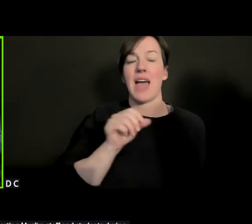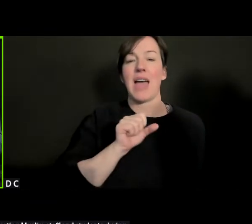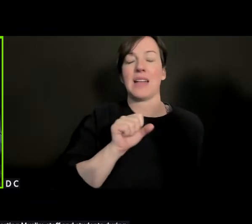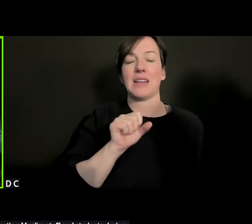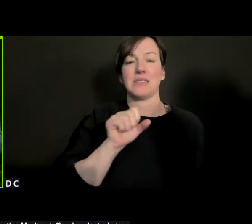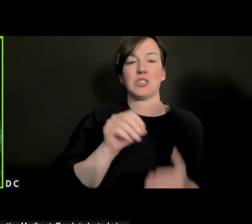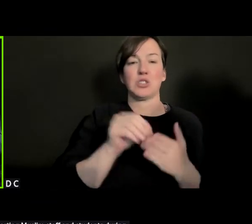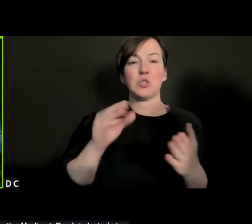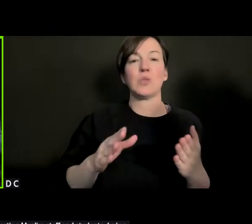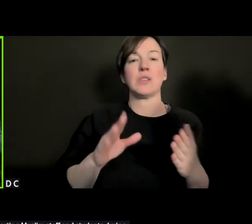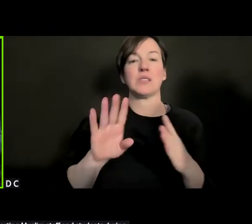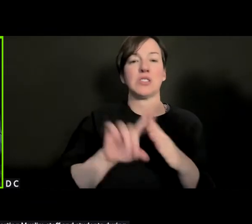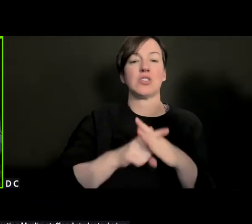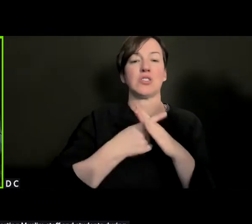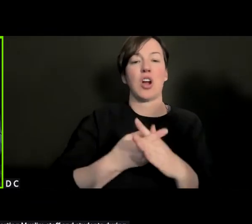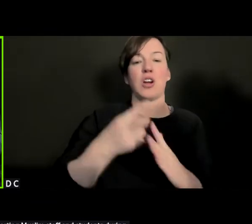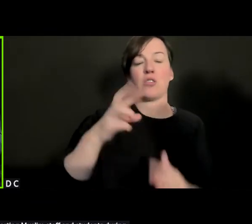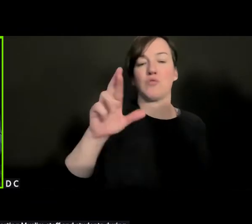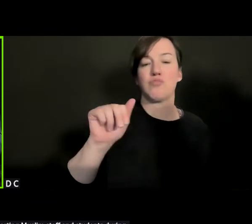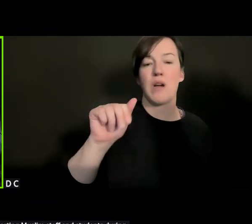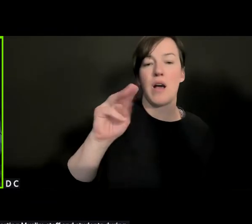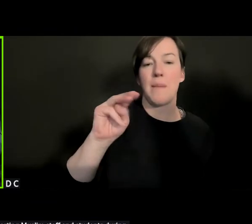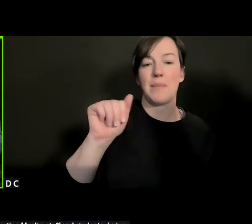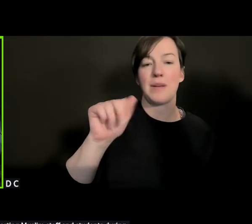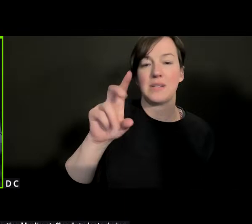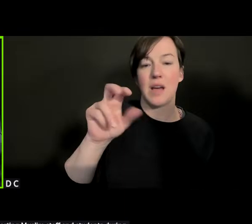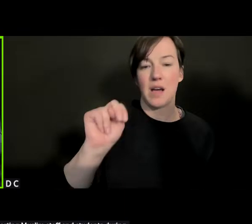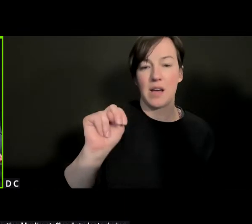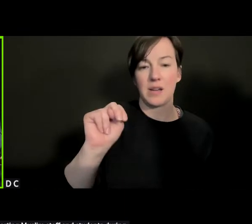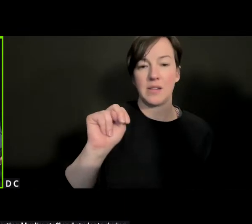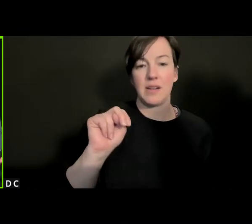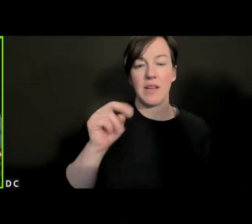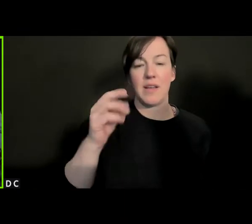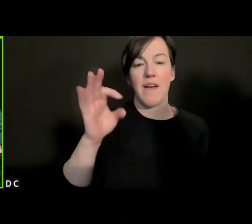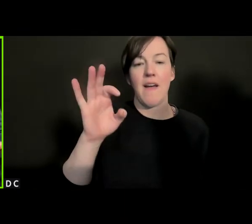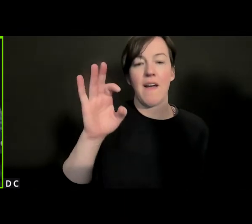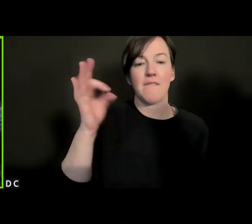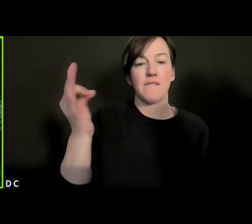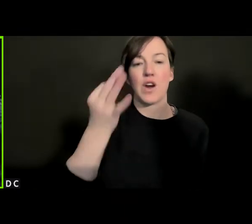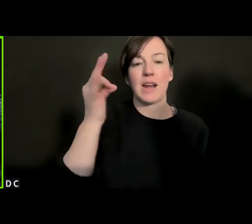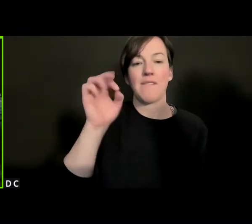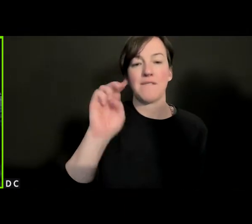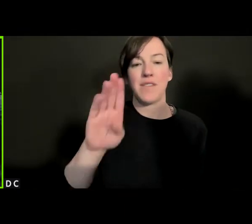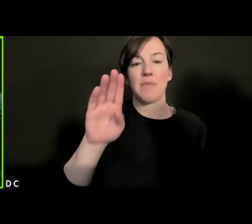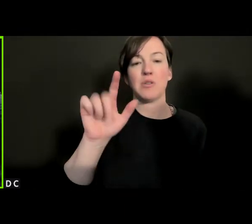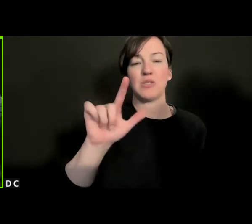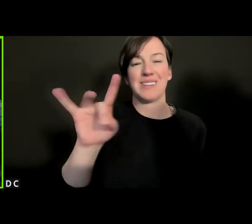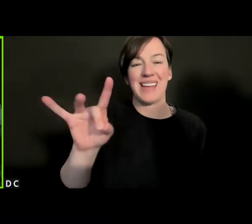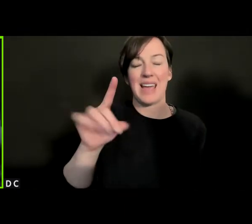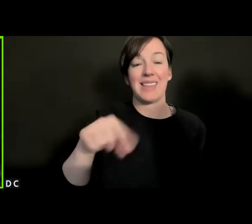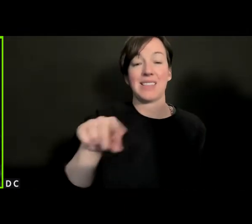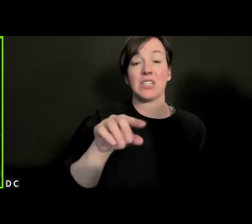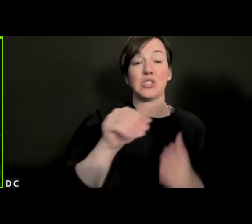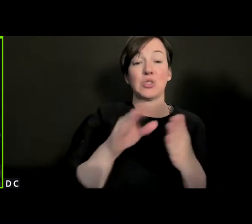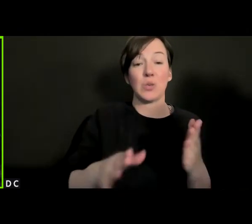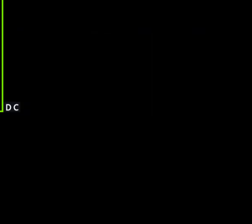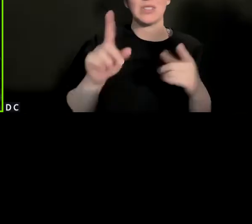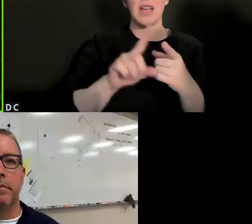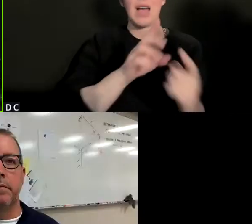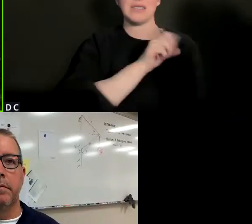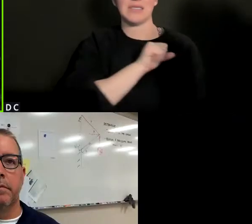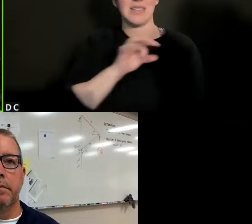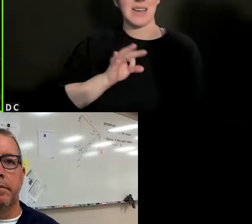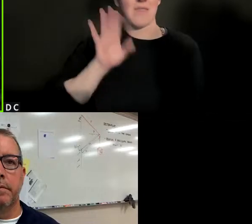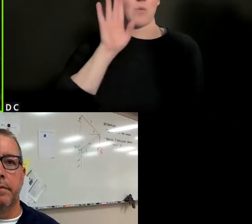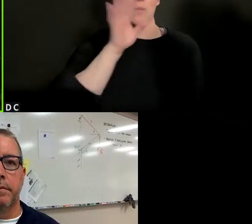the evening of Friday, February 28th. Muslim staff and students in our classrooms will be fasting from dawn to sunset,